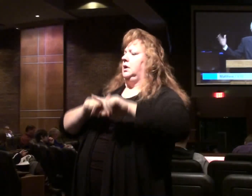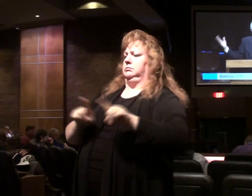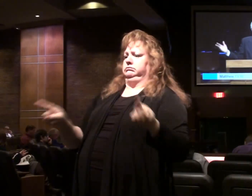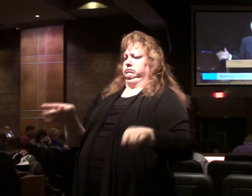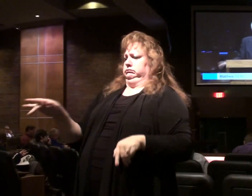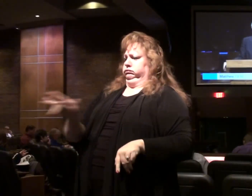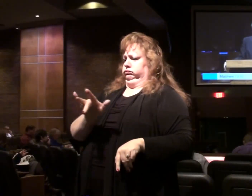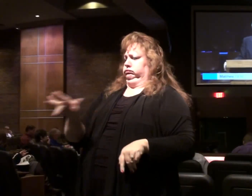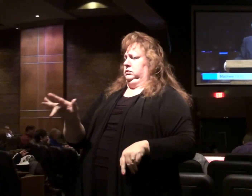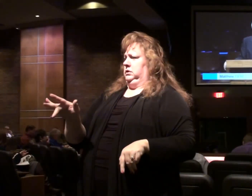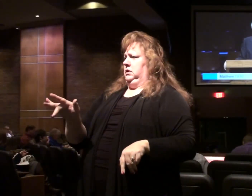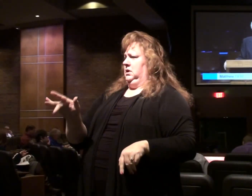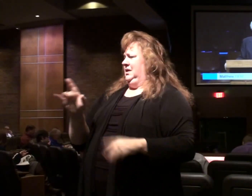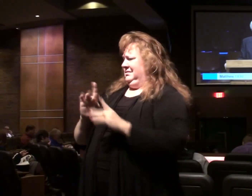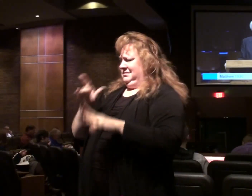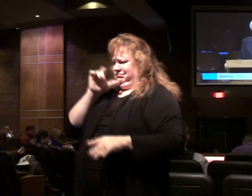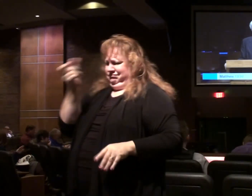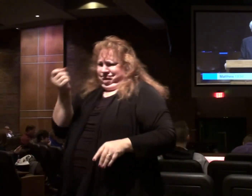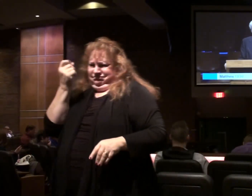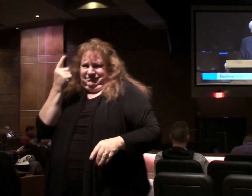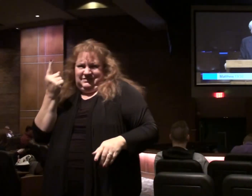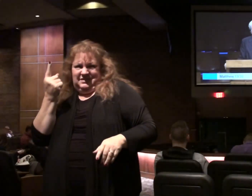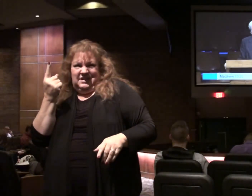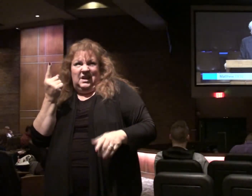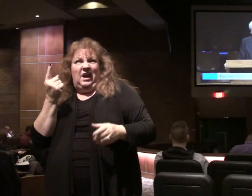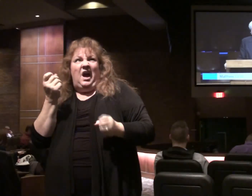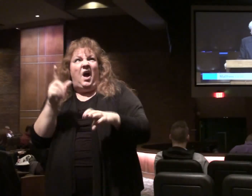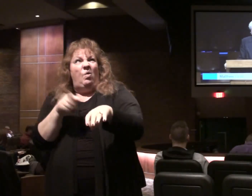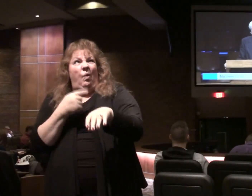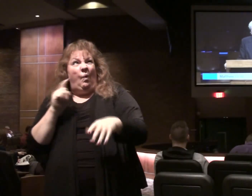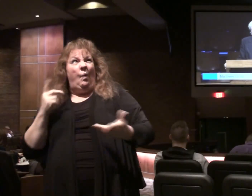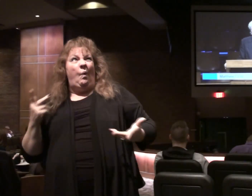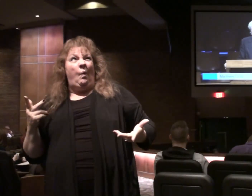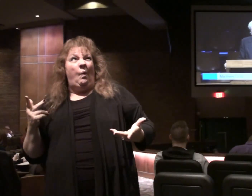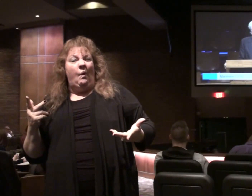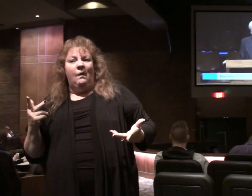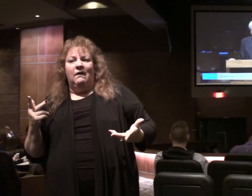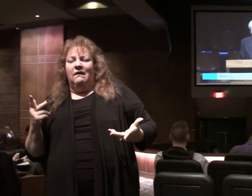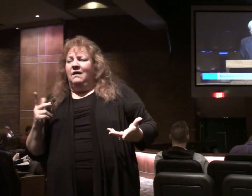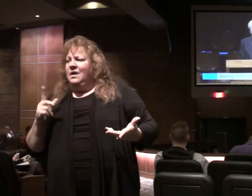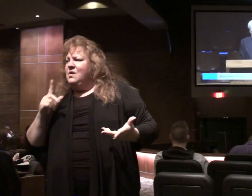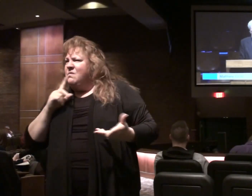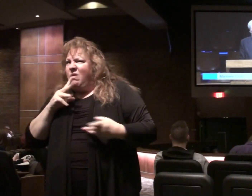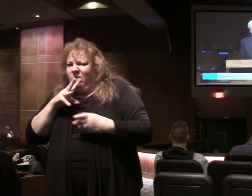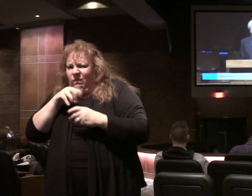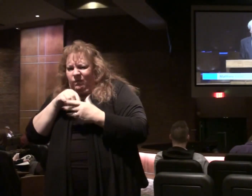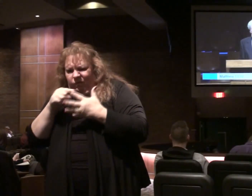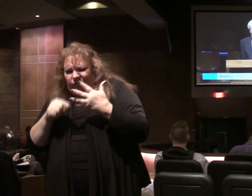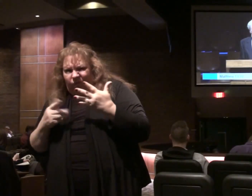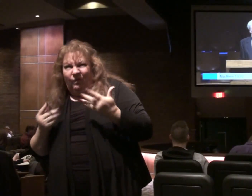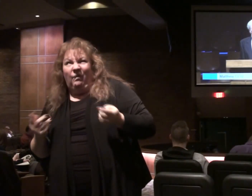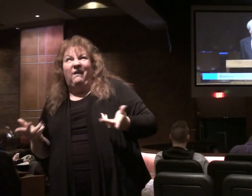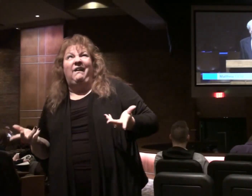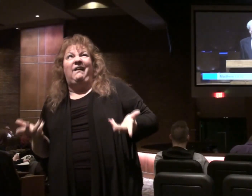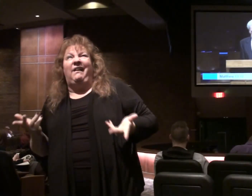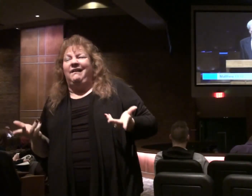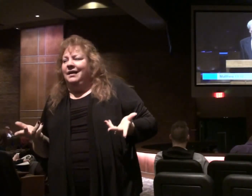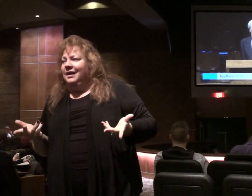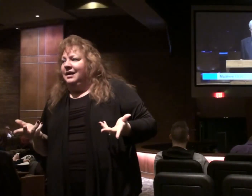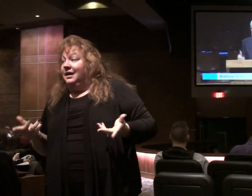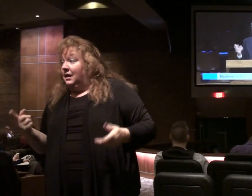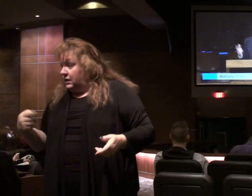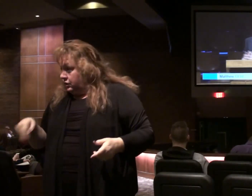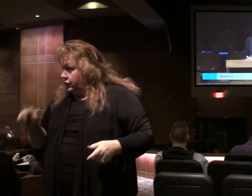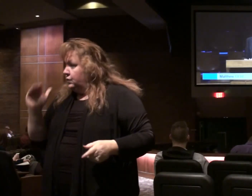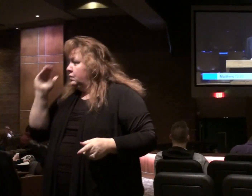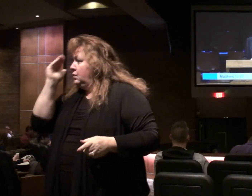The disciples don't understand how much time, what's really involved here. Because you're